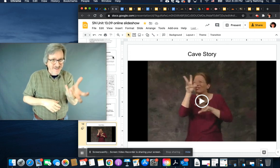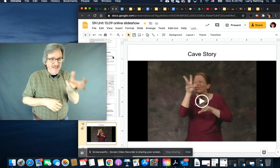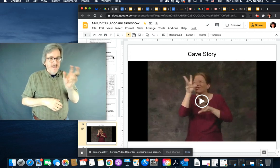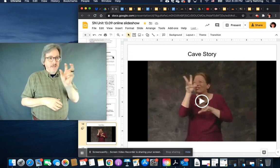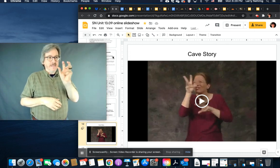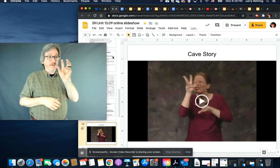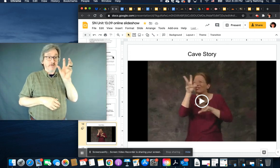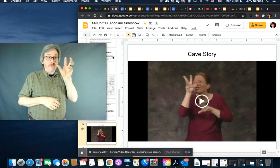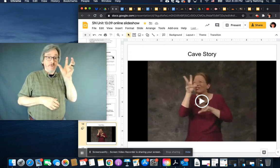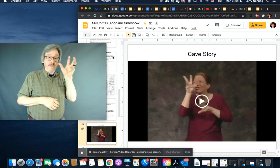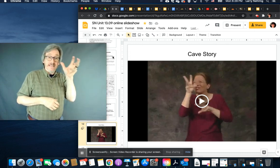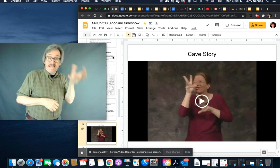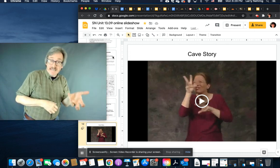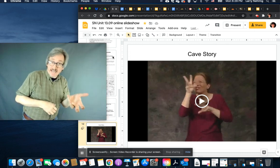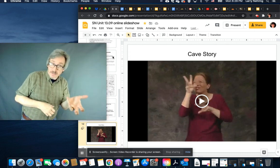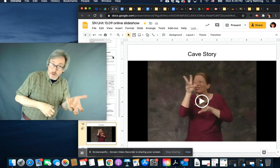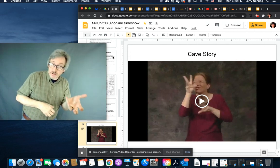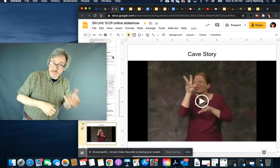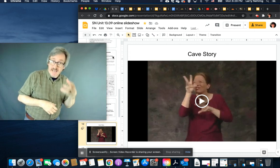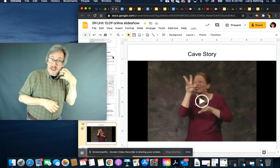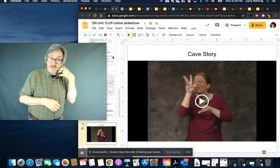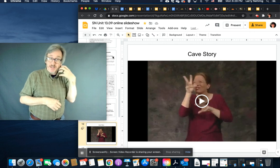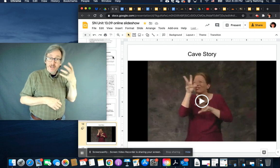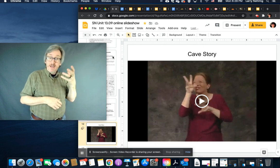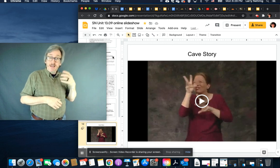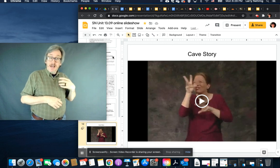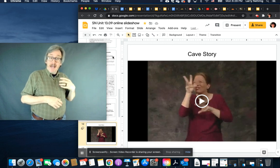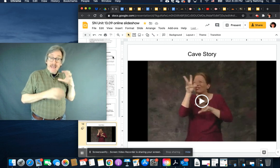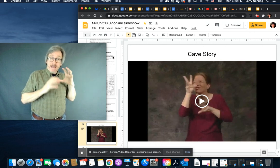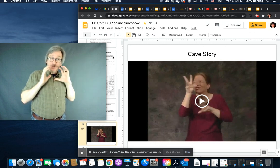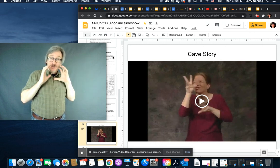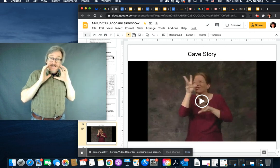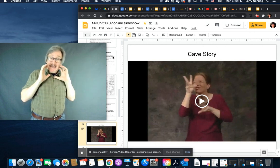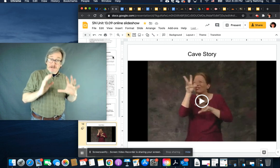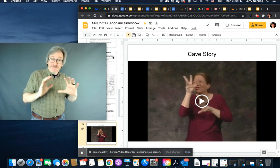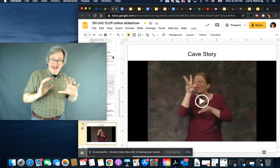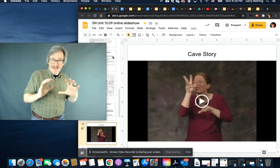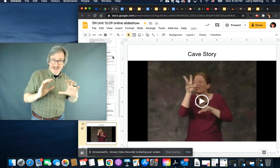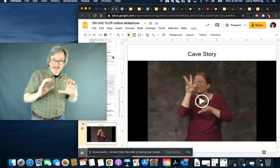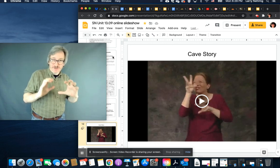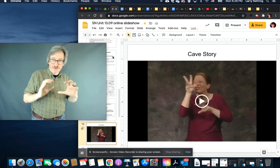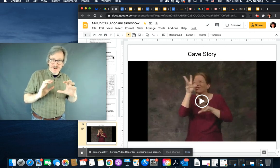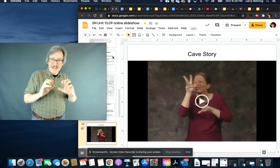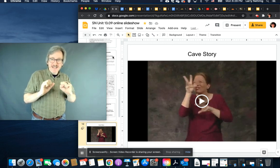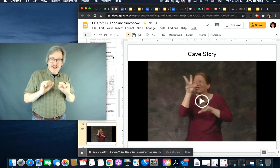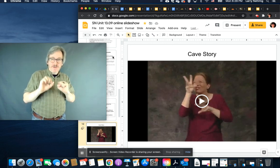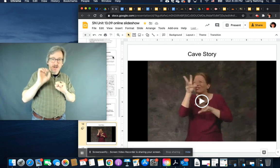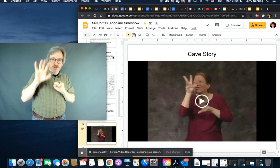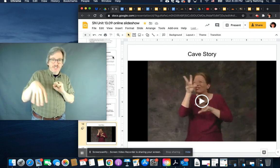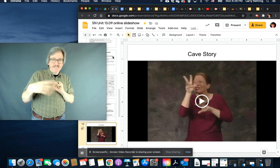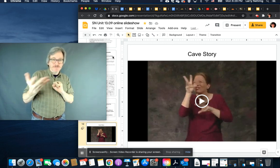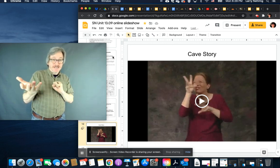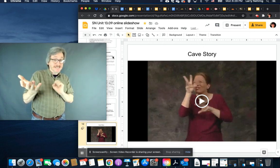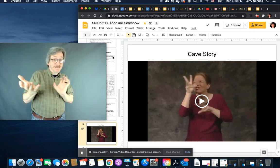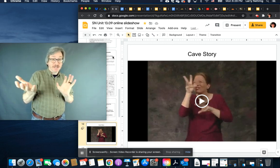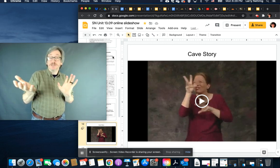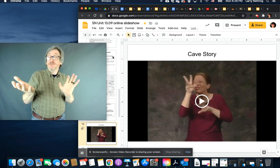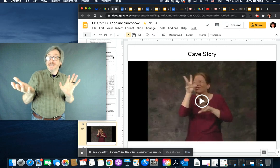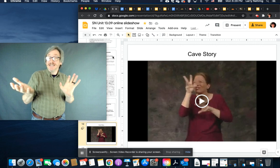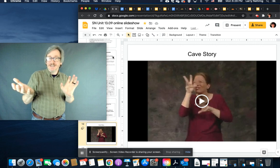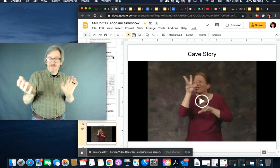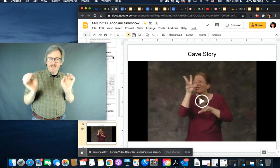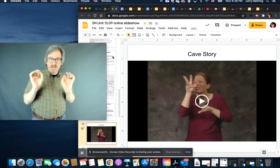different. It's about someone getting lost and having an absolutely terrifying story. And she makes it seem like